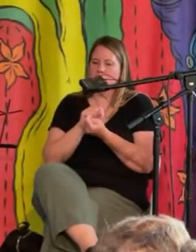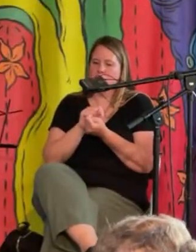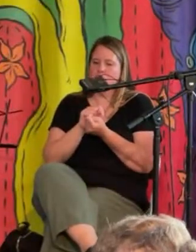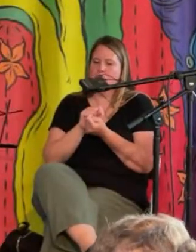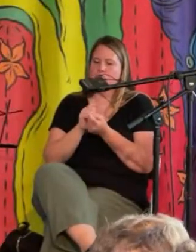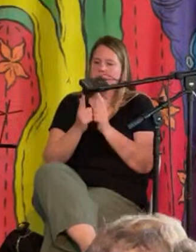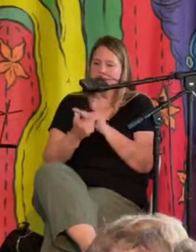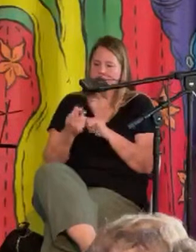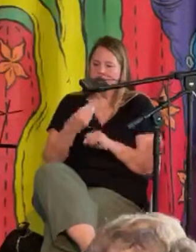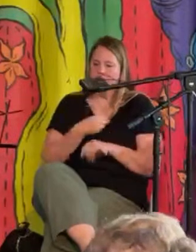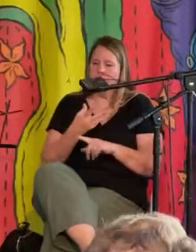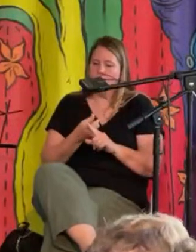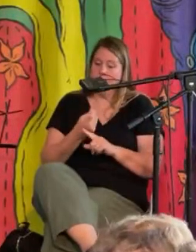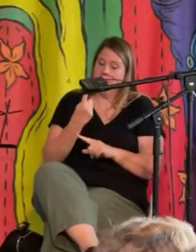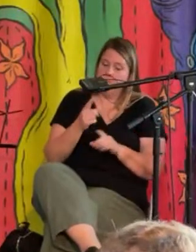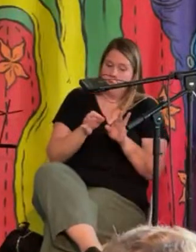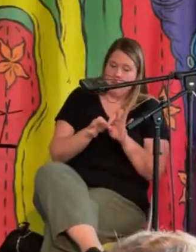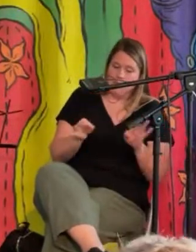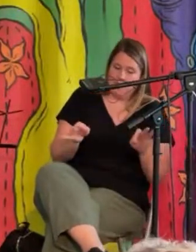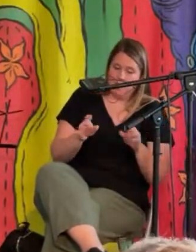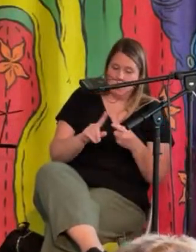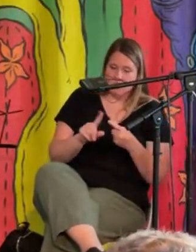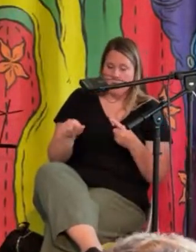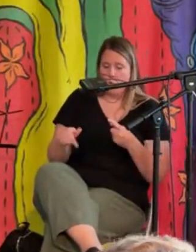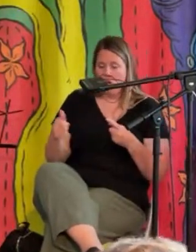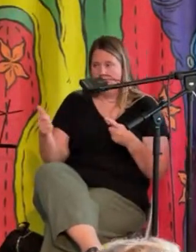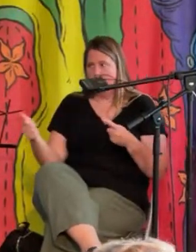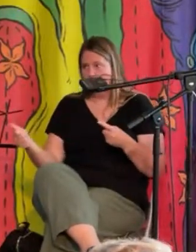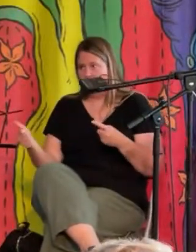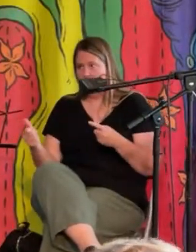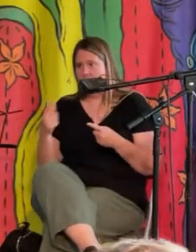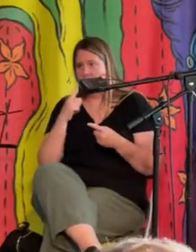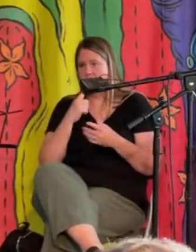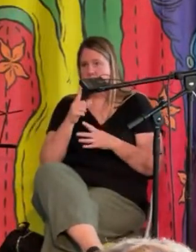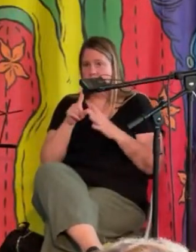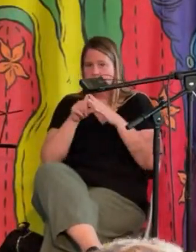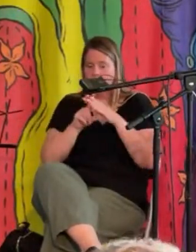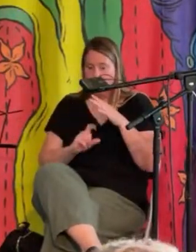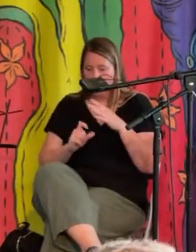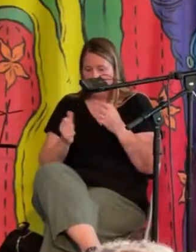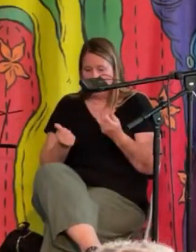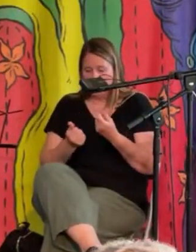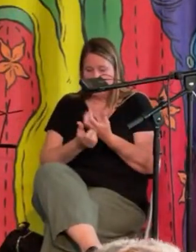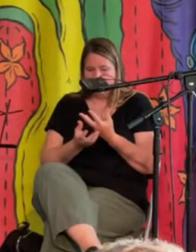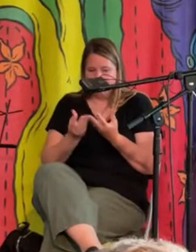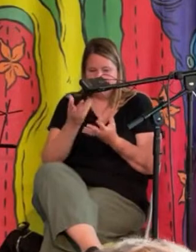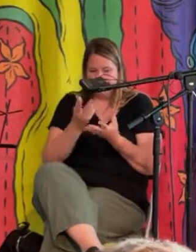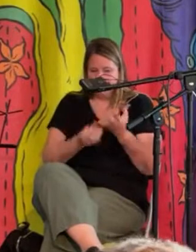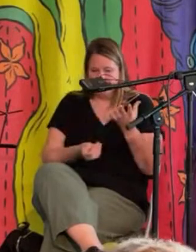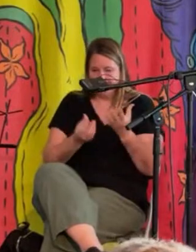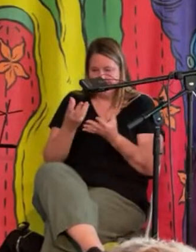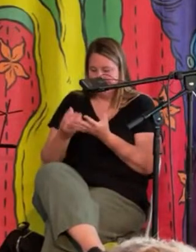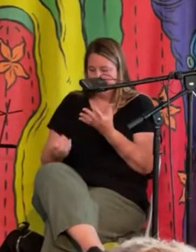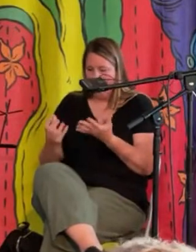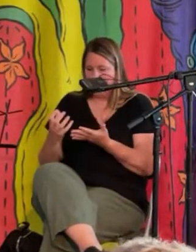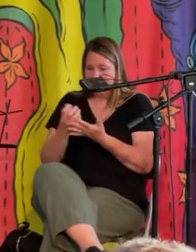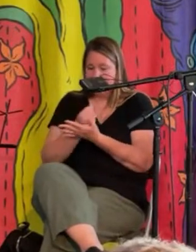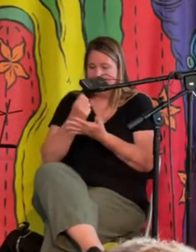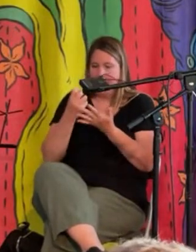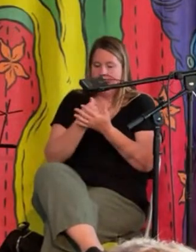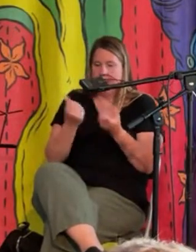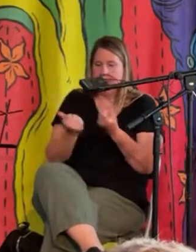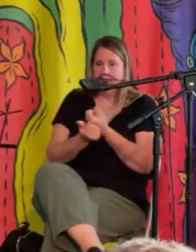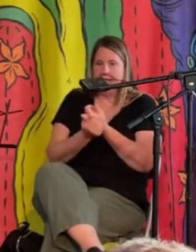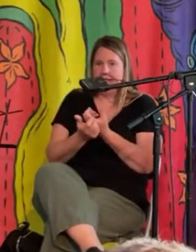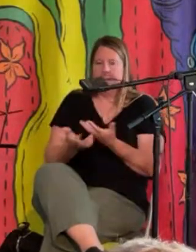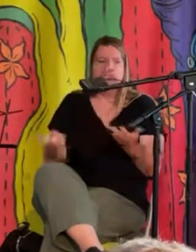poem from one language to another? Does it lose anything? Does it gain anything? The question is, how big of a